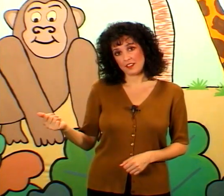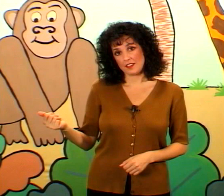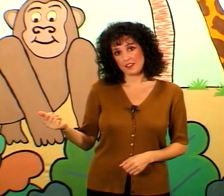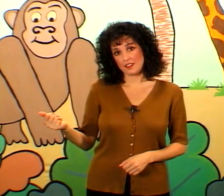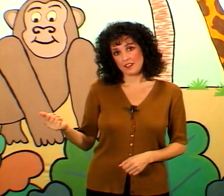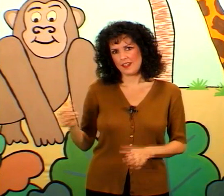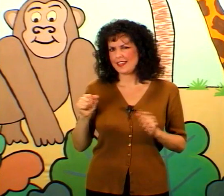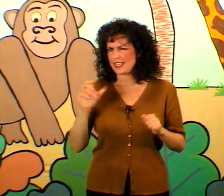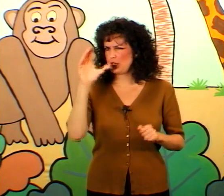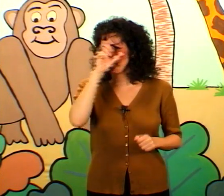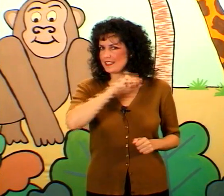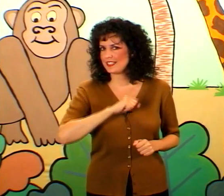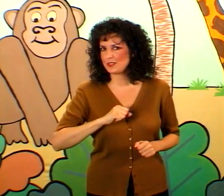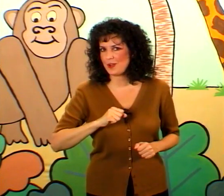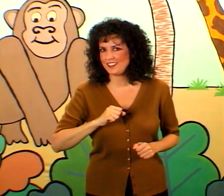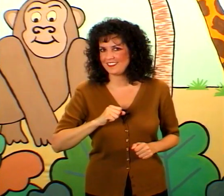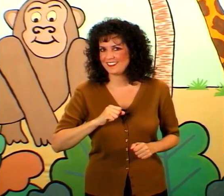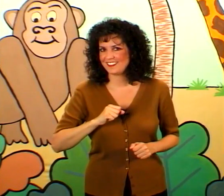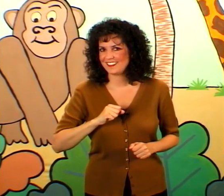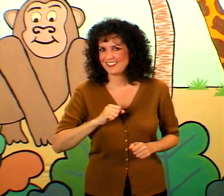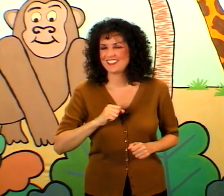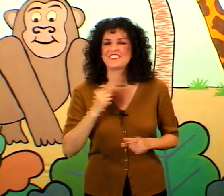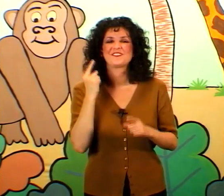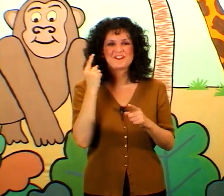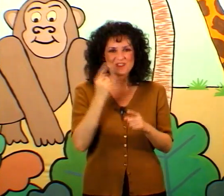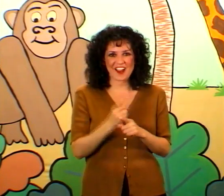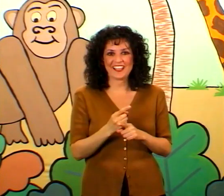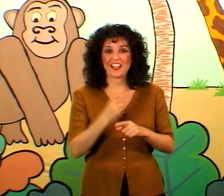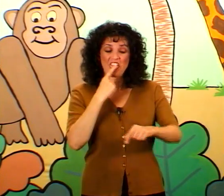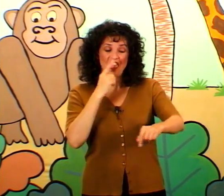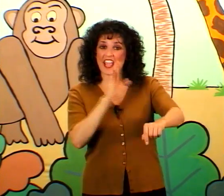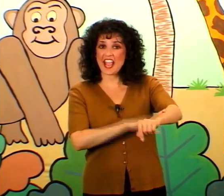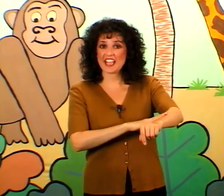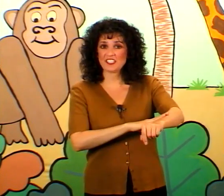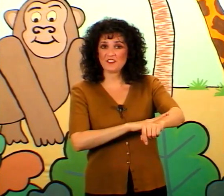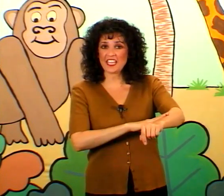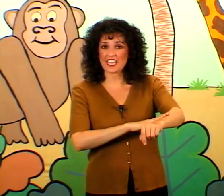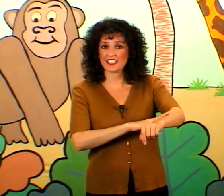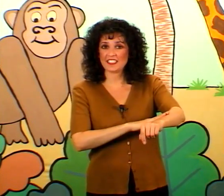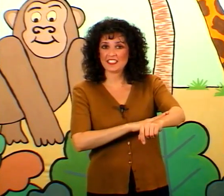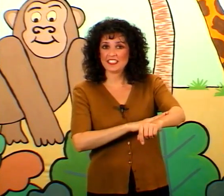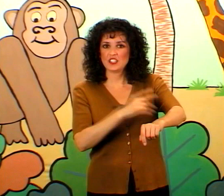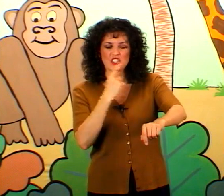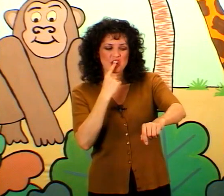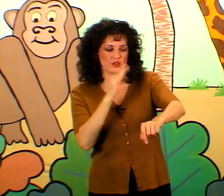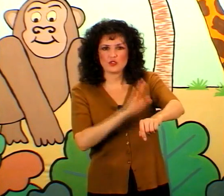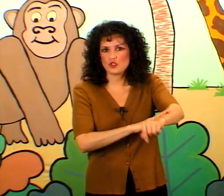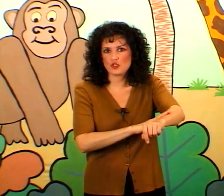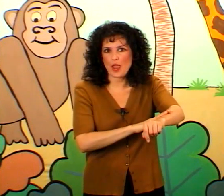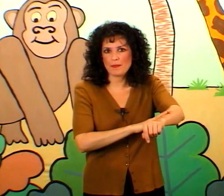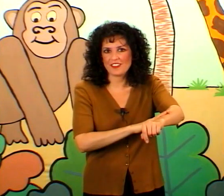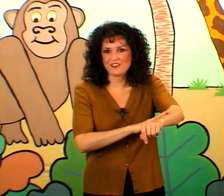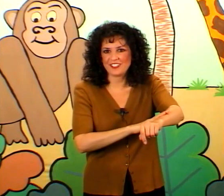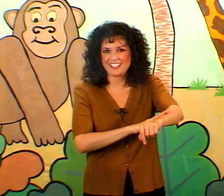Can you guess this one? Right. It's a flea. Looks like you're trapping the flea.